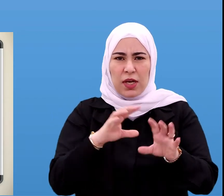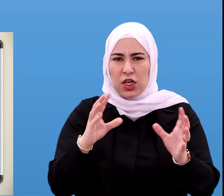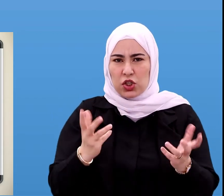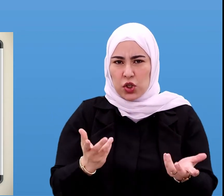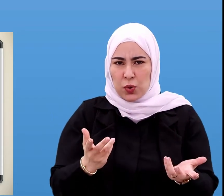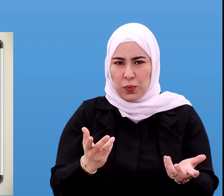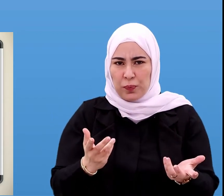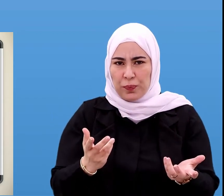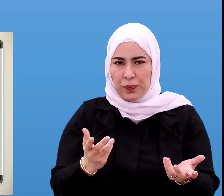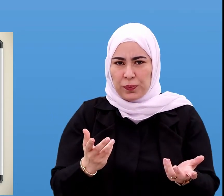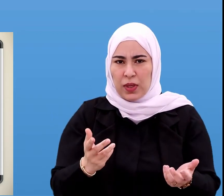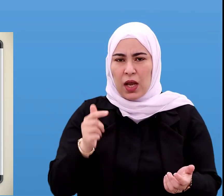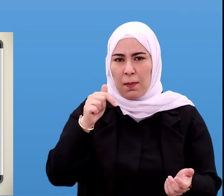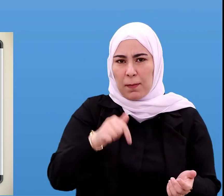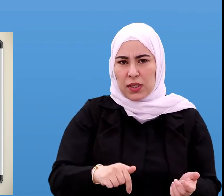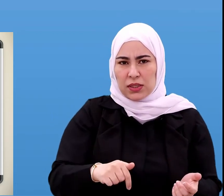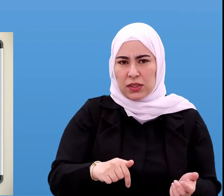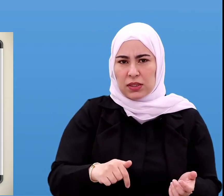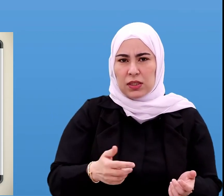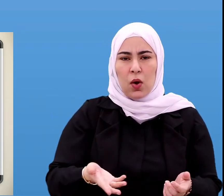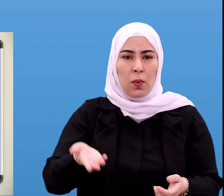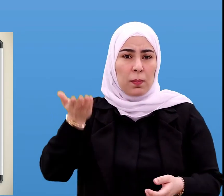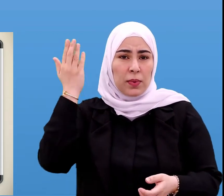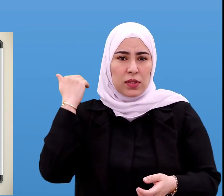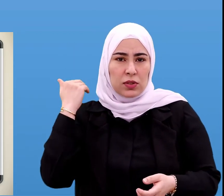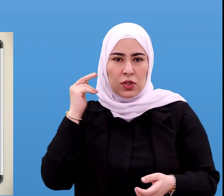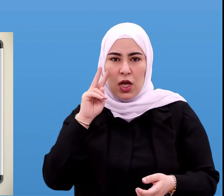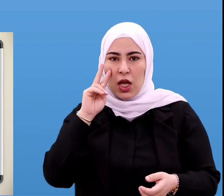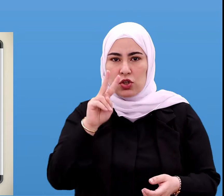2 things: the verb and the keyword.